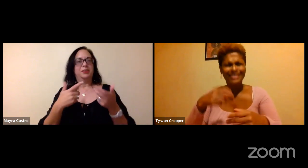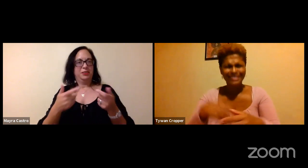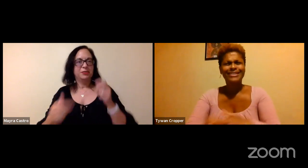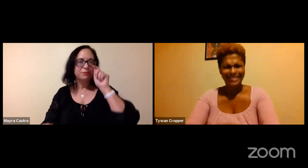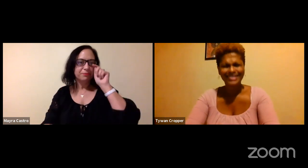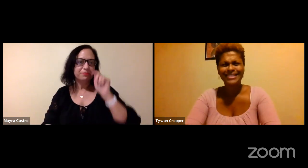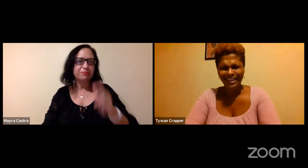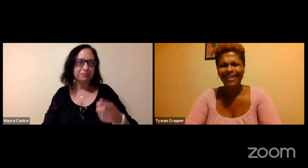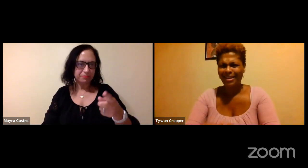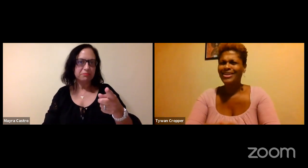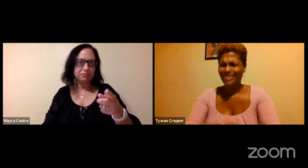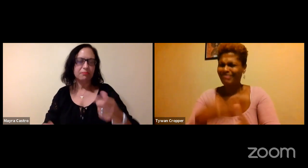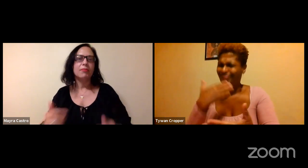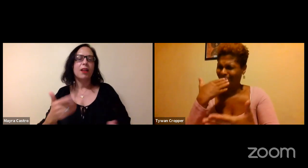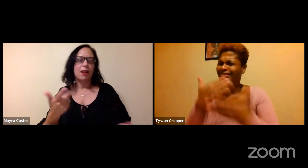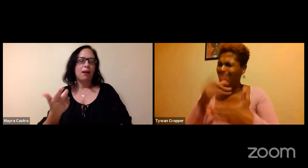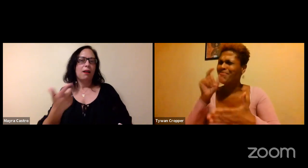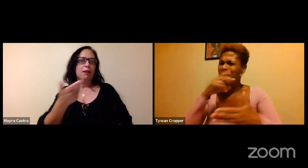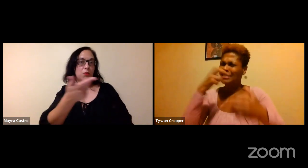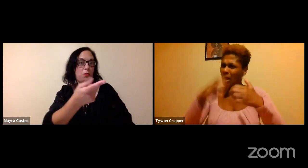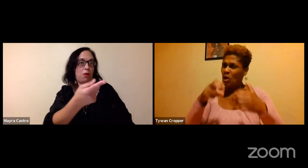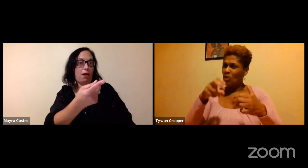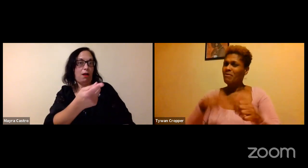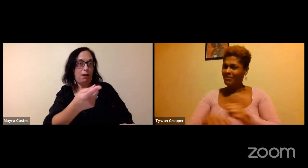understood what was going on.